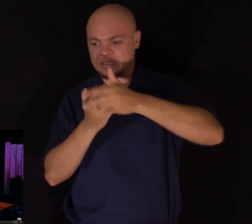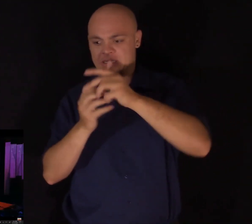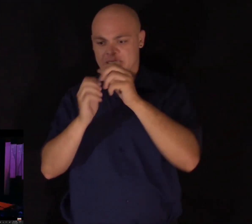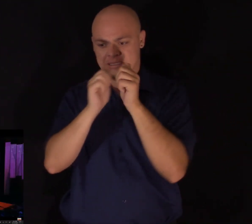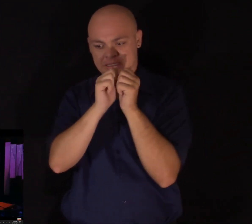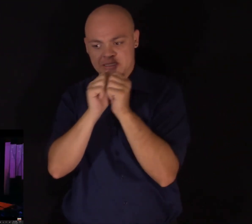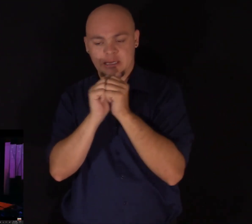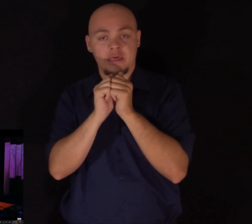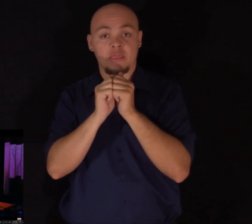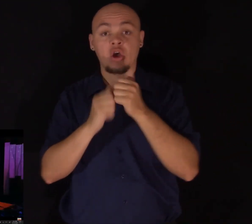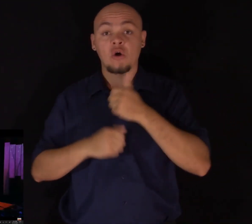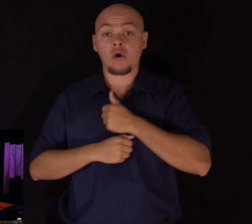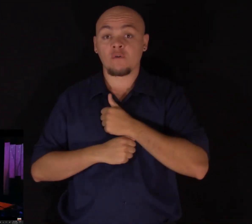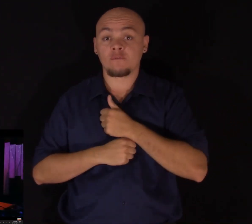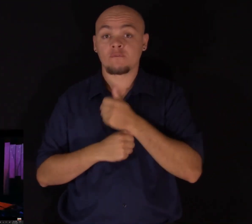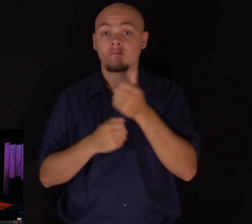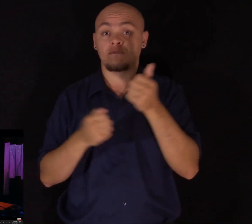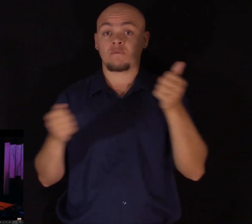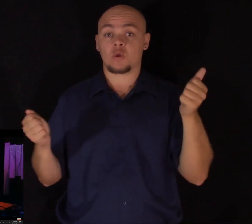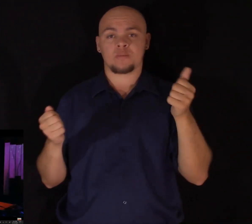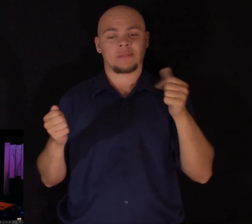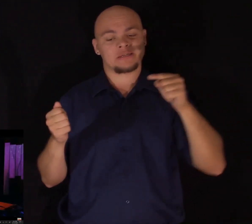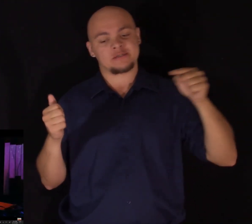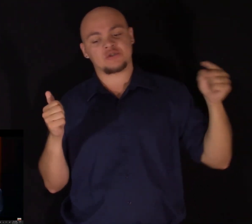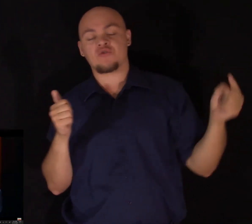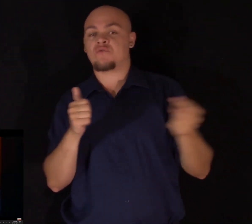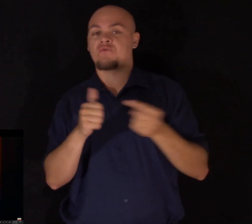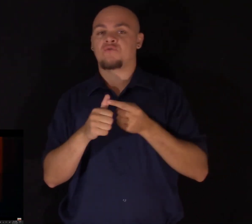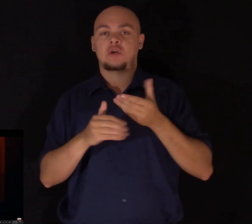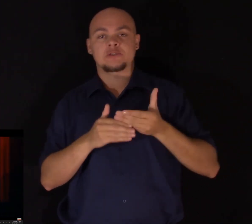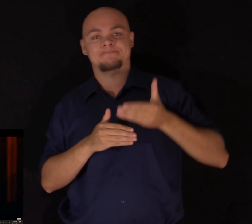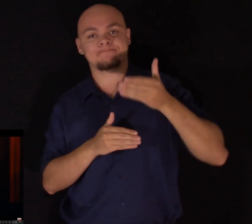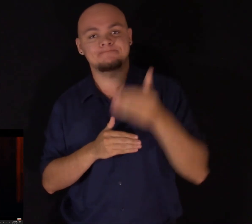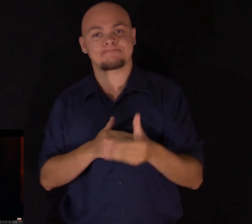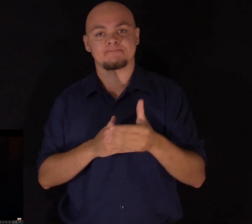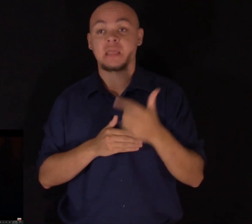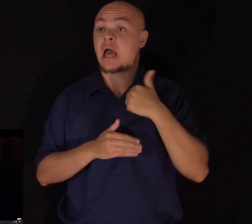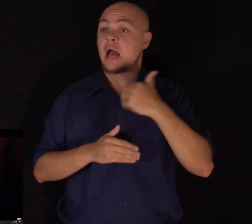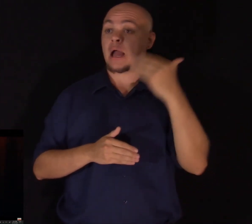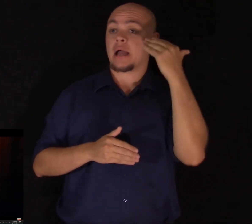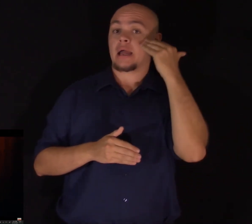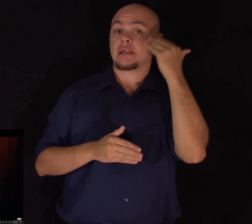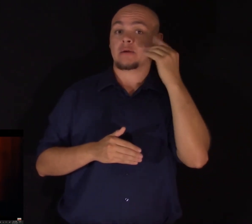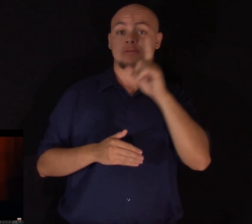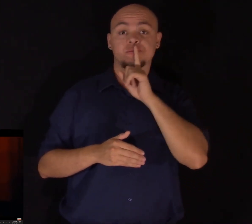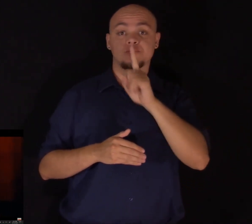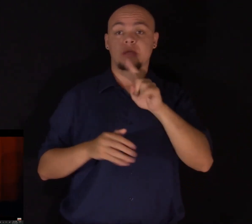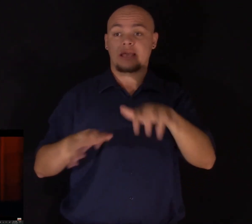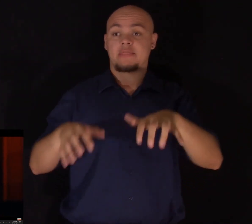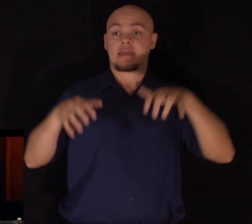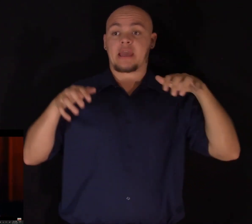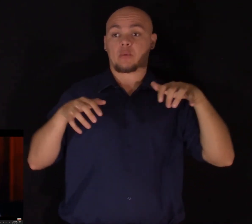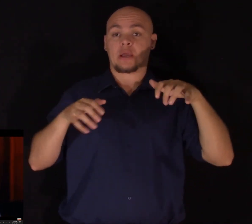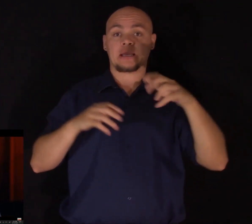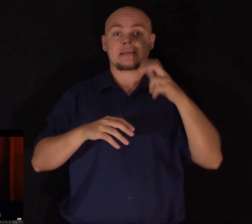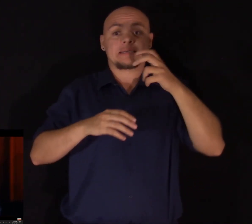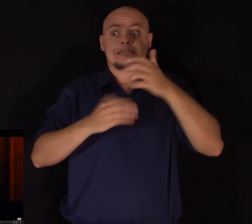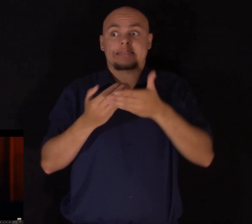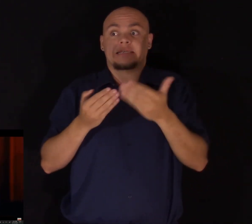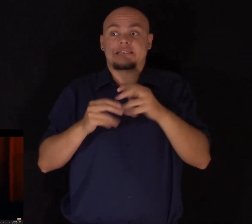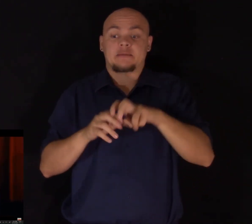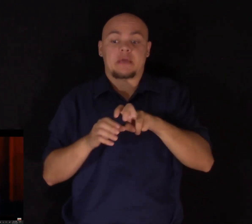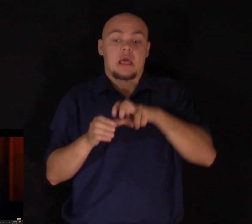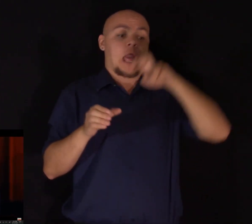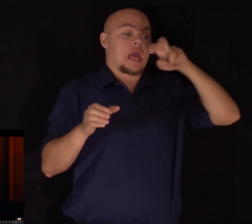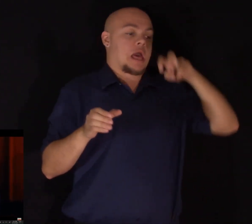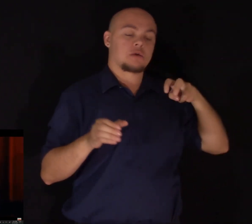vulnerability is going to be that path. And I know it's seductive to stand outside the arena, because I think I did it my whole life, and